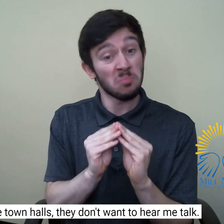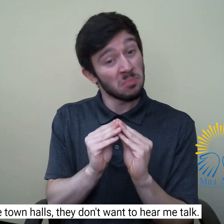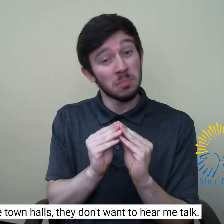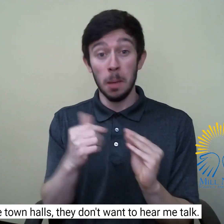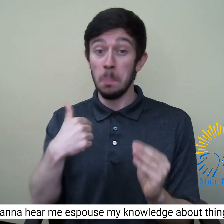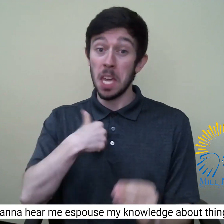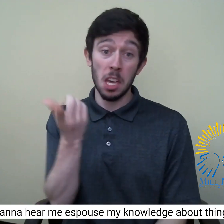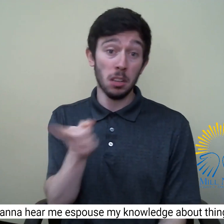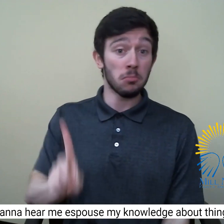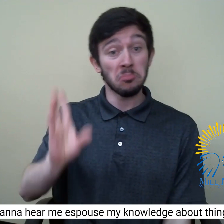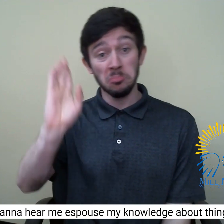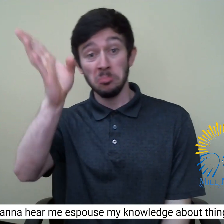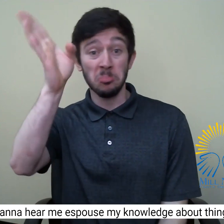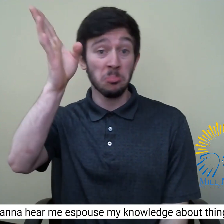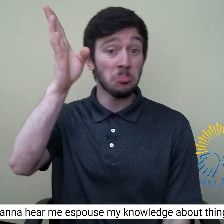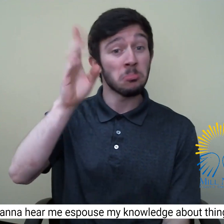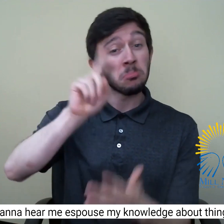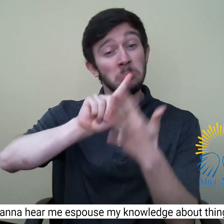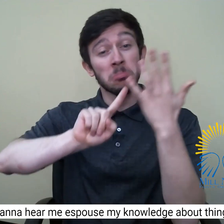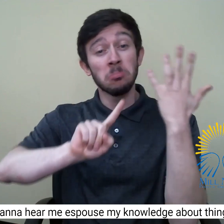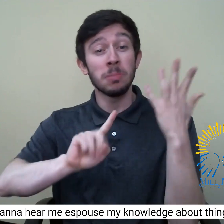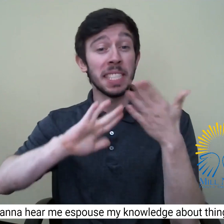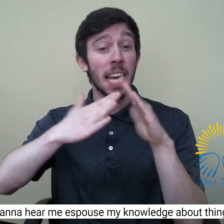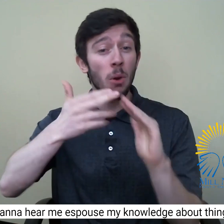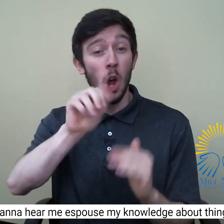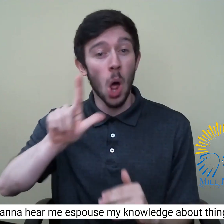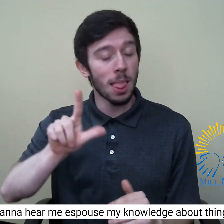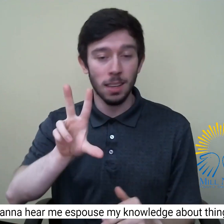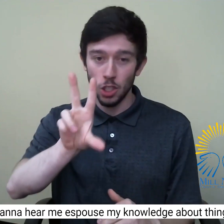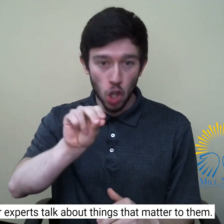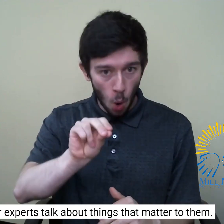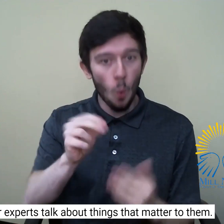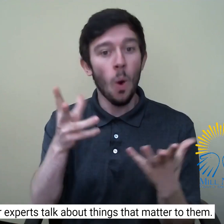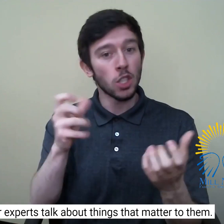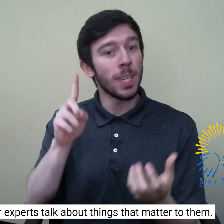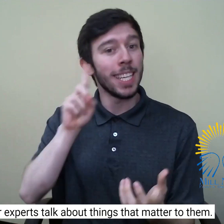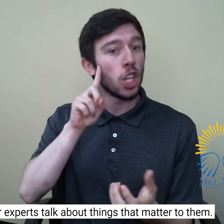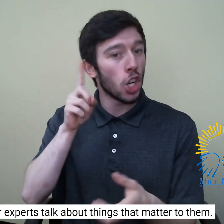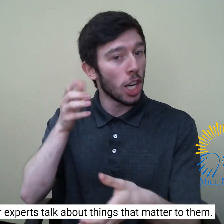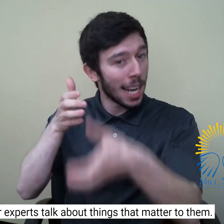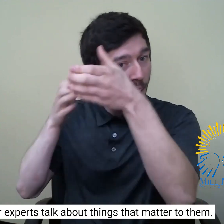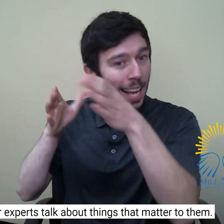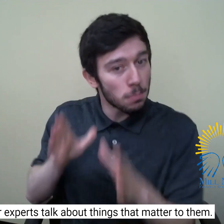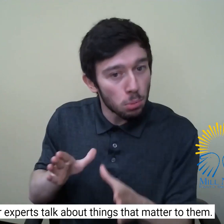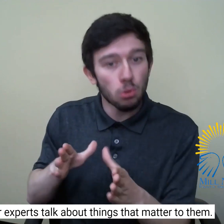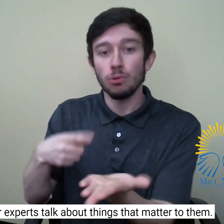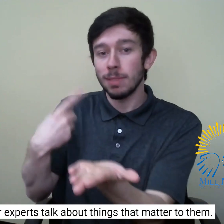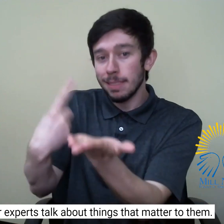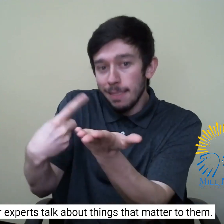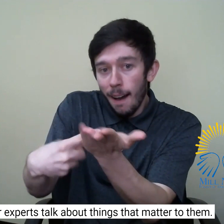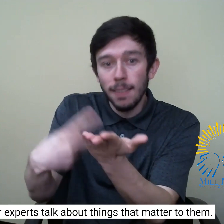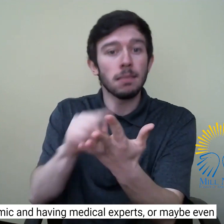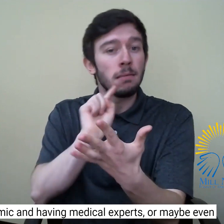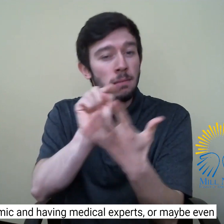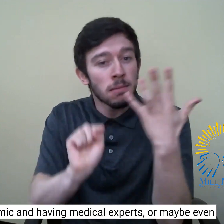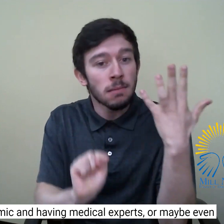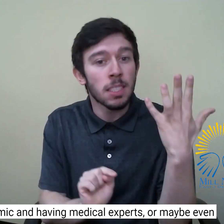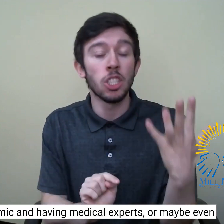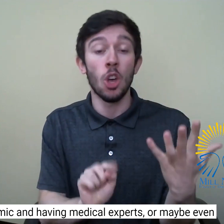talk, they don't want to hear me espouse my knowledge about things. They want to hear experts talk about things that matter to them. So if it is a pandemic